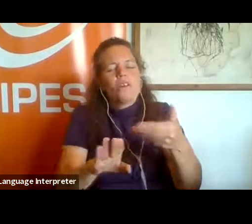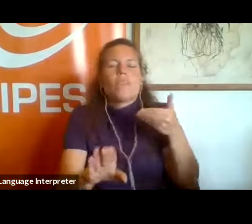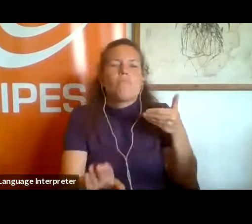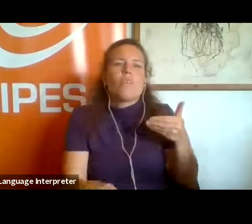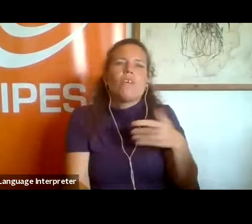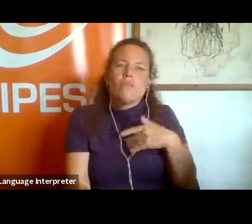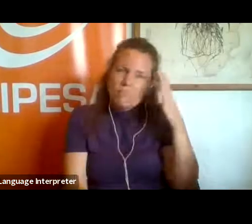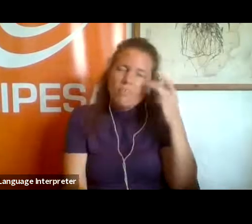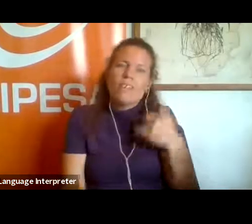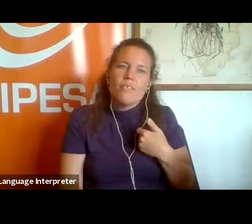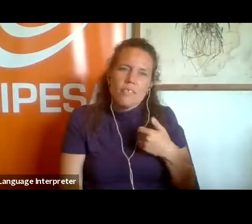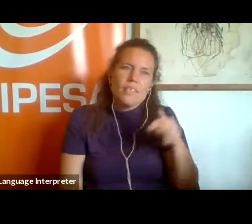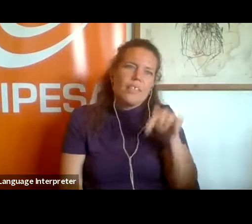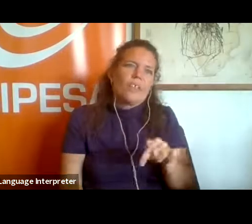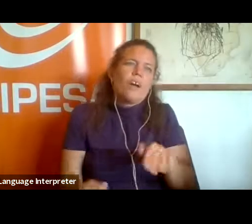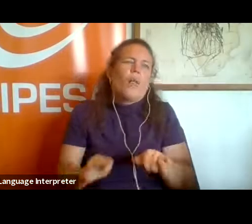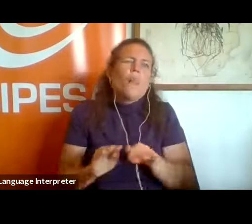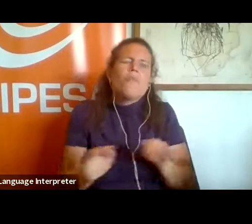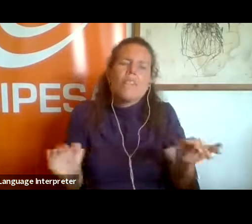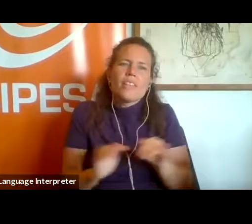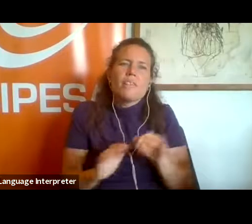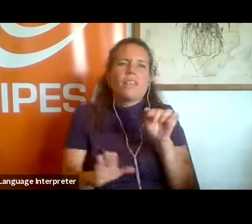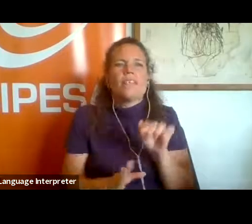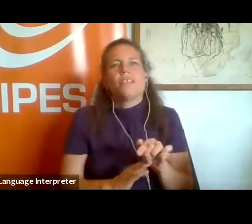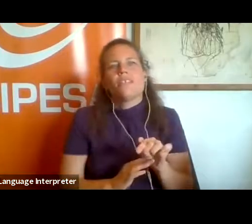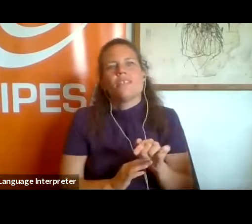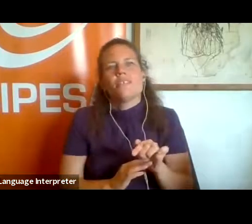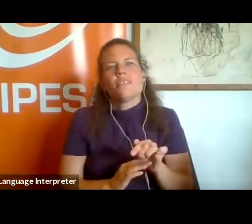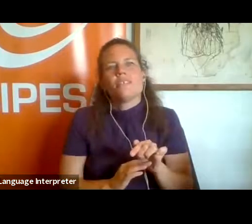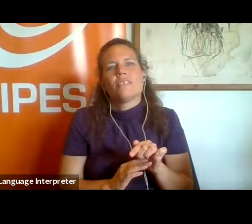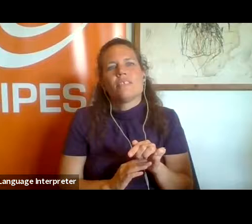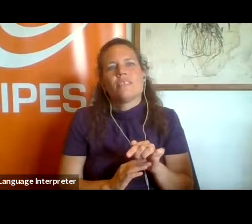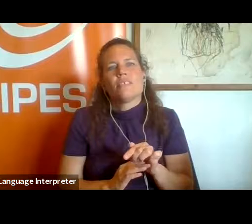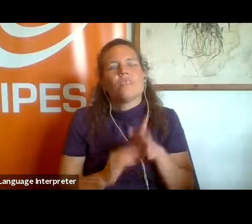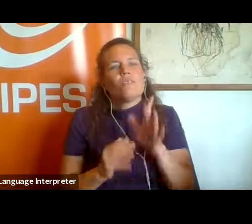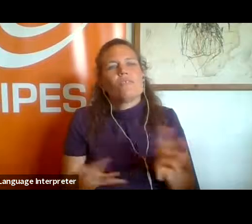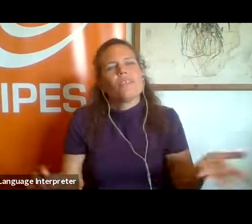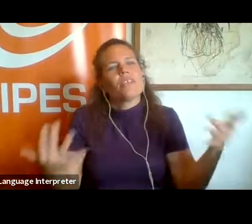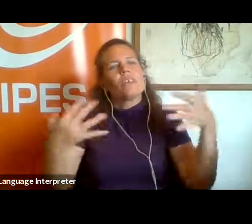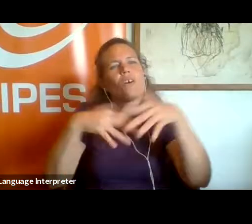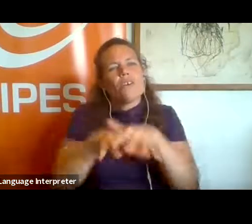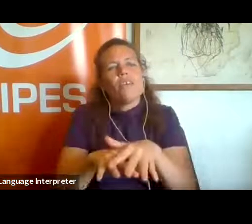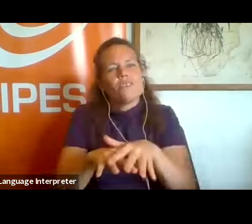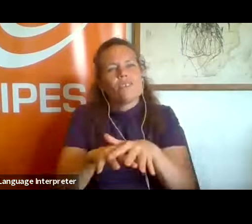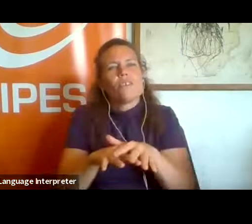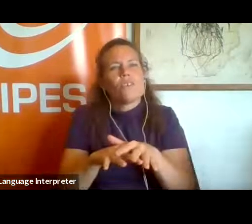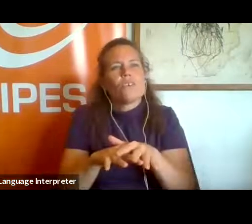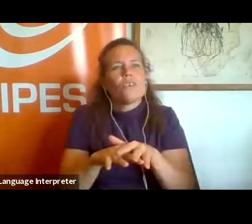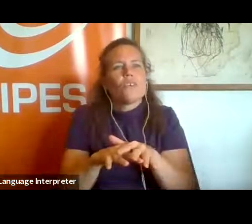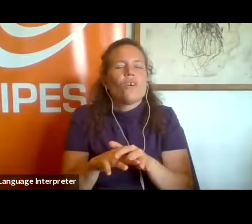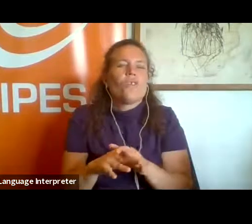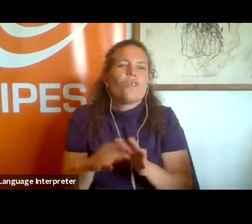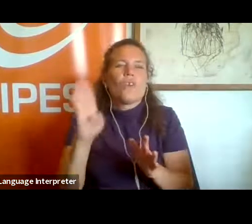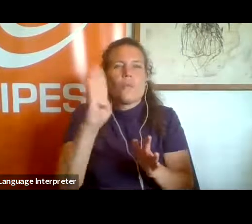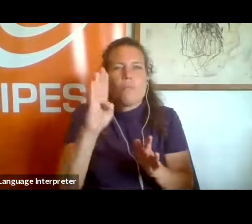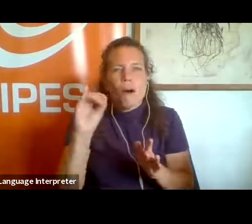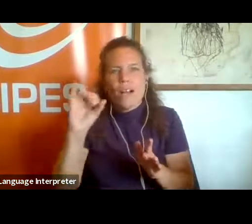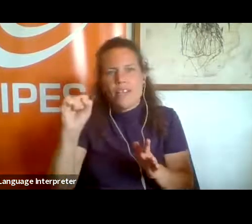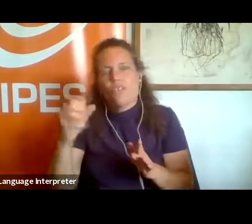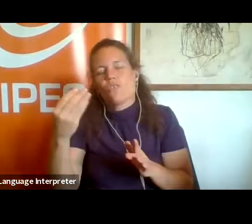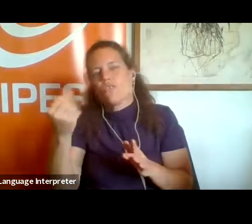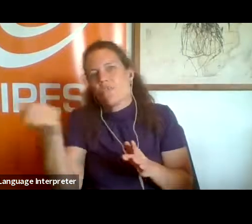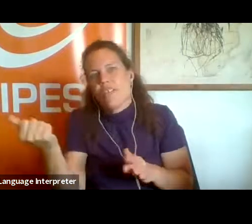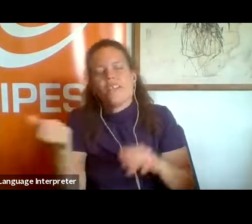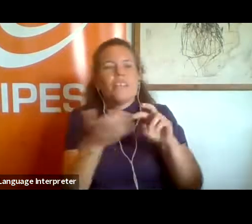that we are fundamentally on the precipice of the collision of obviously the biosphere and the technosphere, so much so that